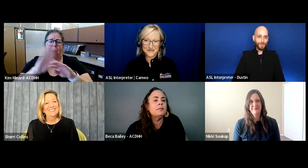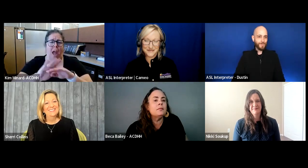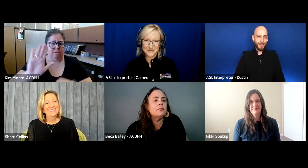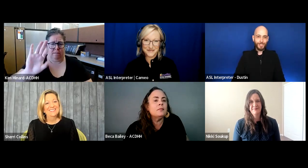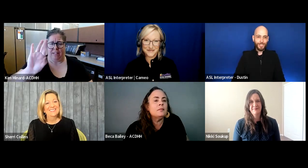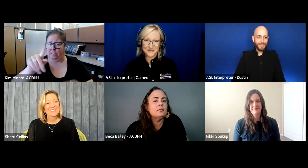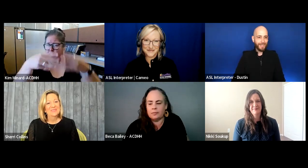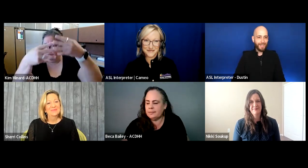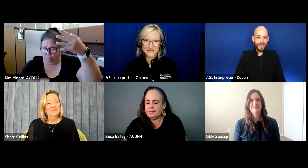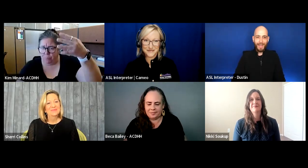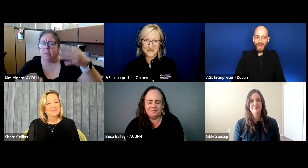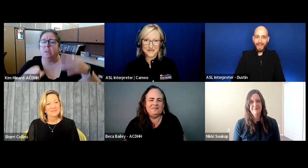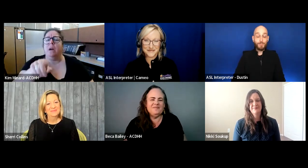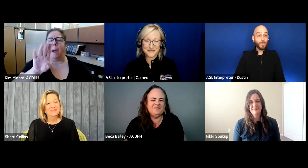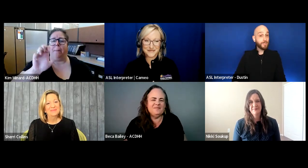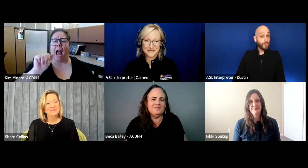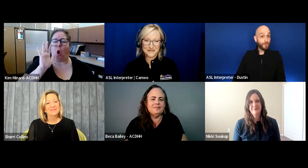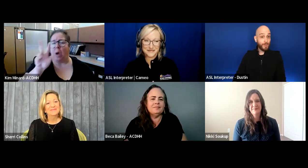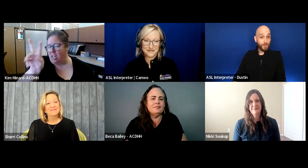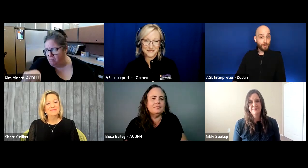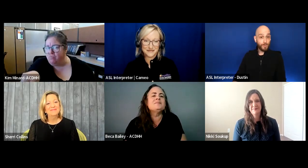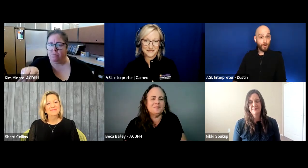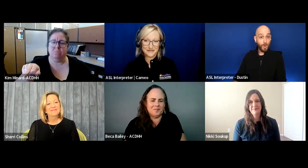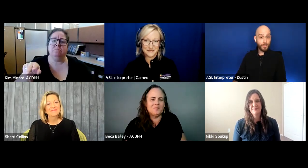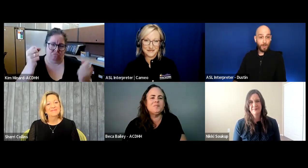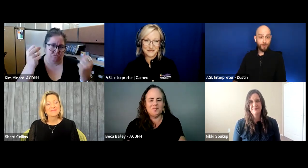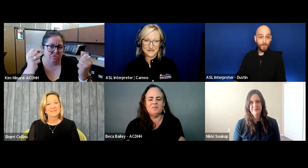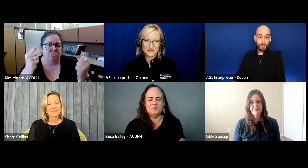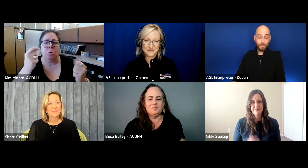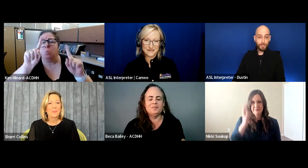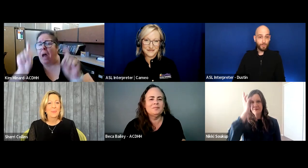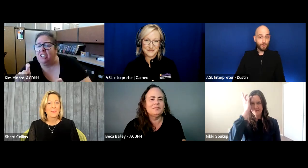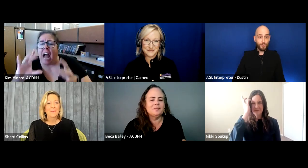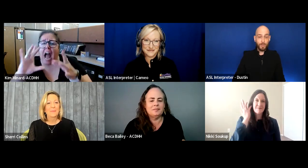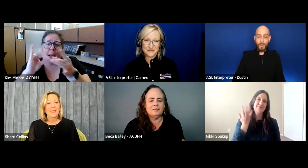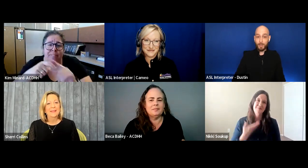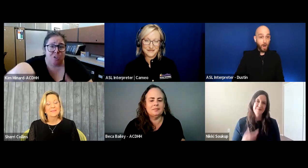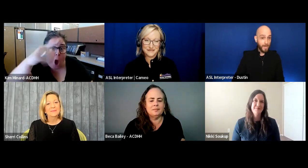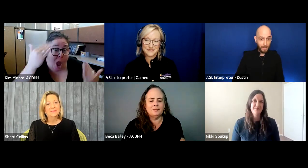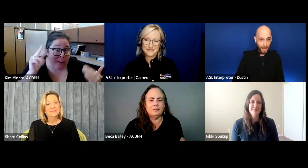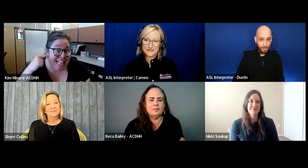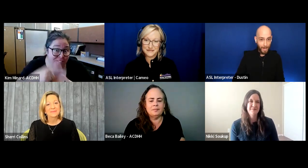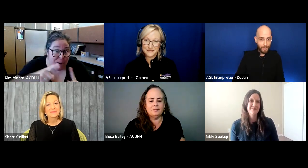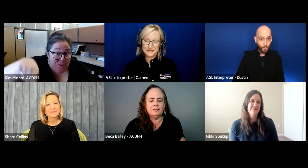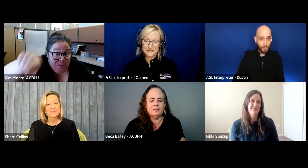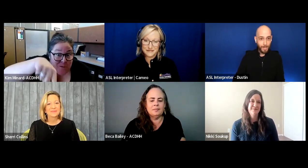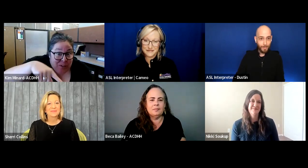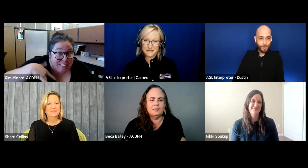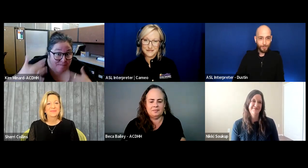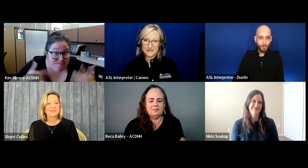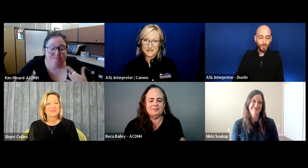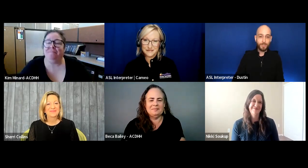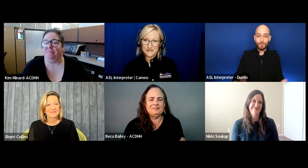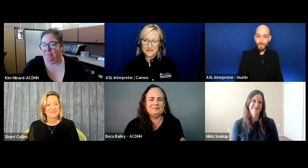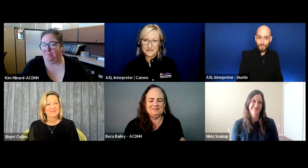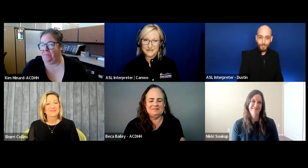Thank you so much. And please feel free, for those of you who are watching on Facebook, to comment, and Becca will be